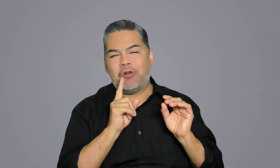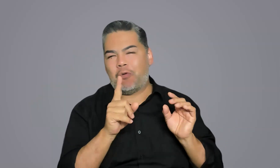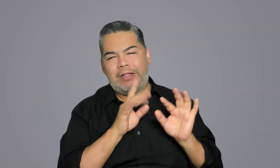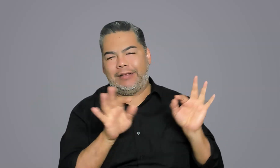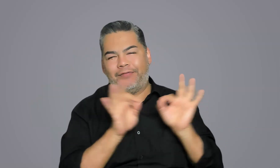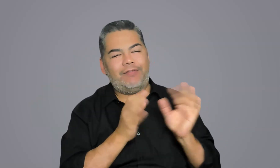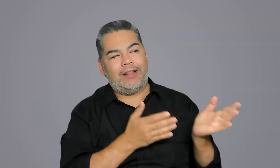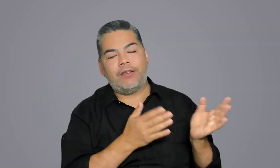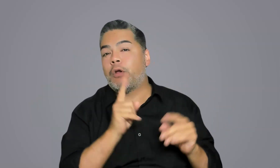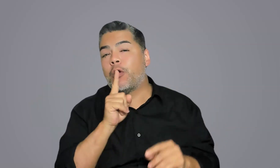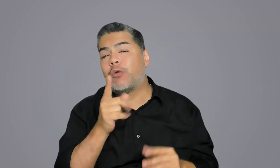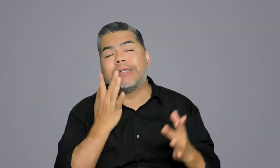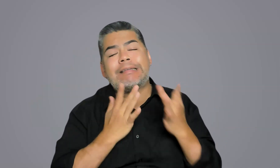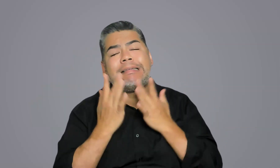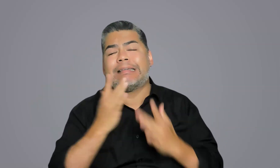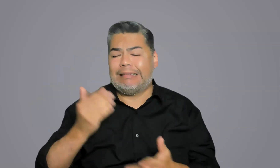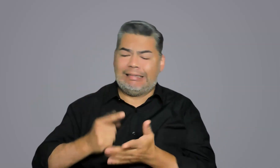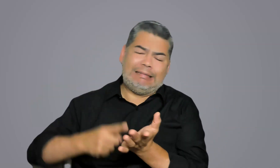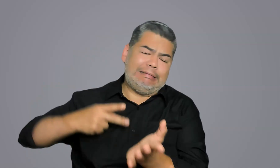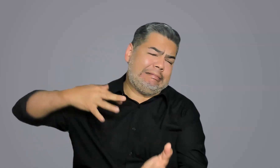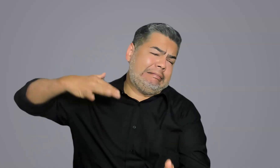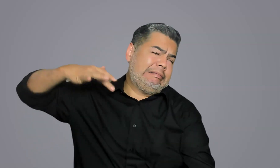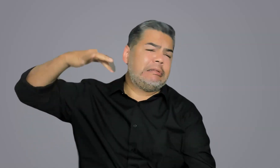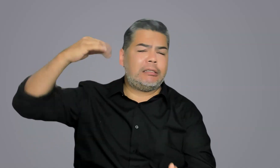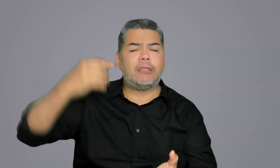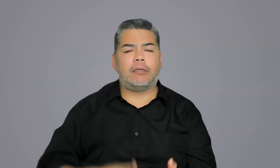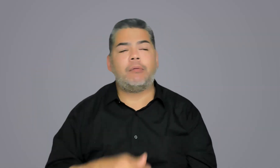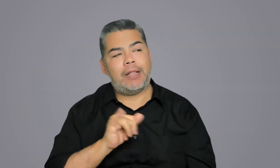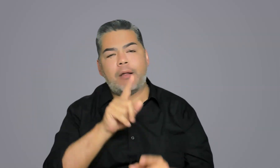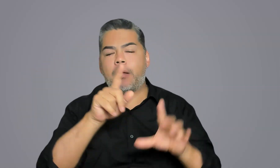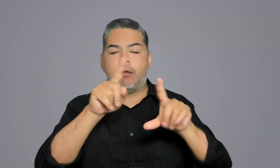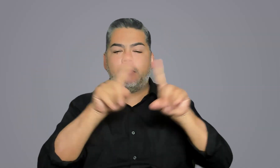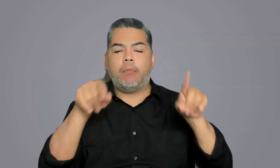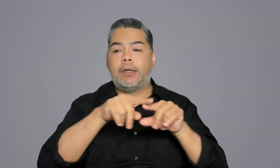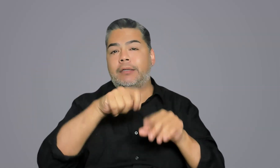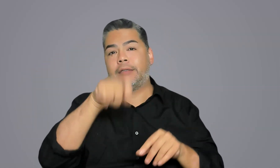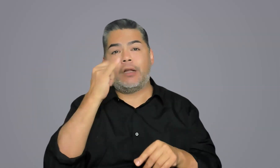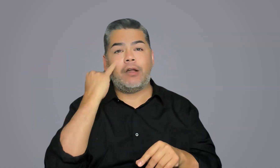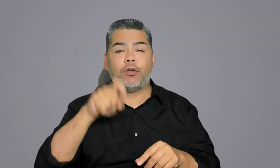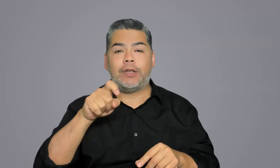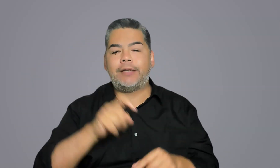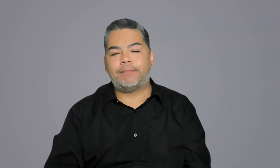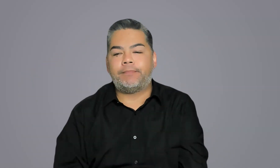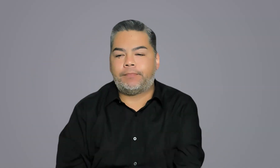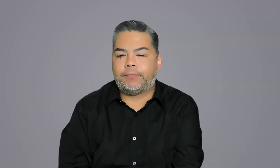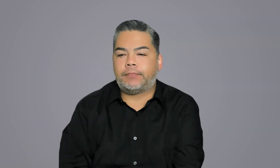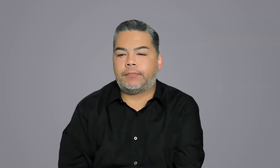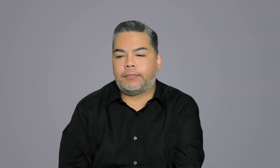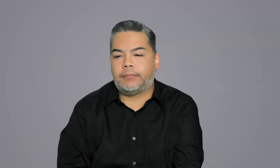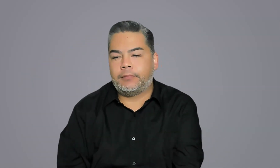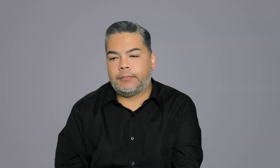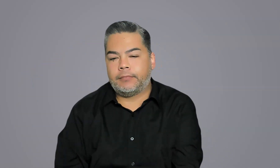believe. But that box is always there if you need to use it. All right, thank you. And then the next